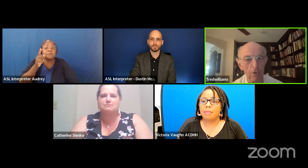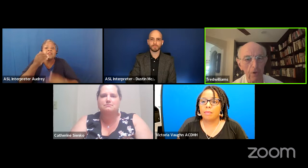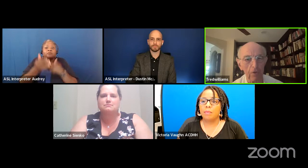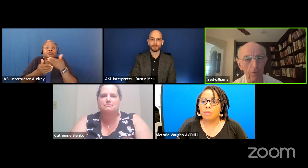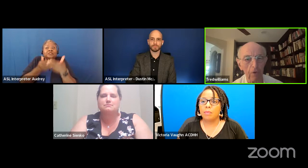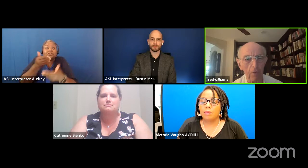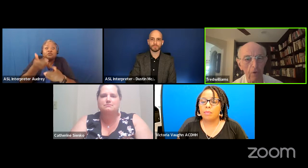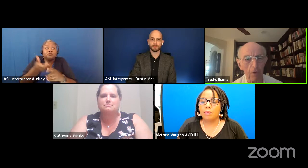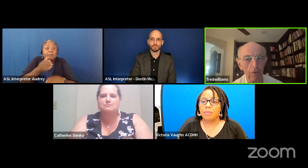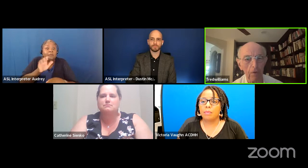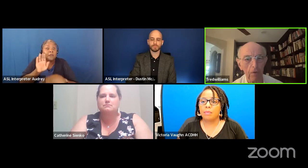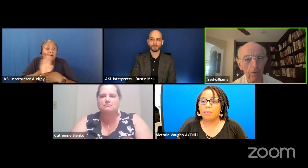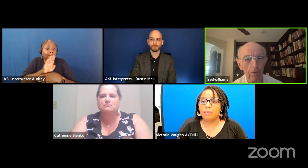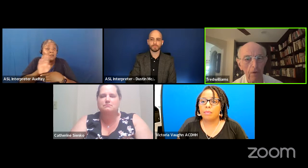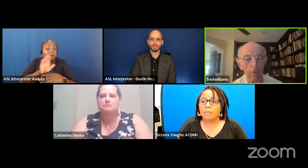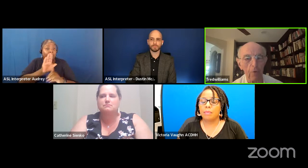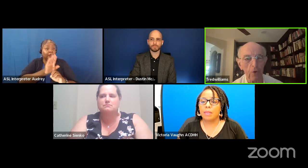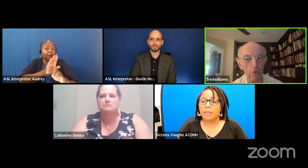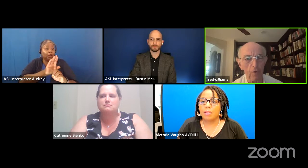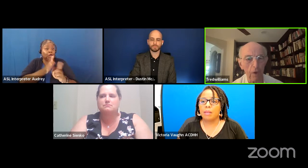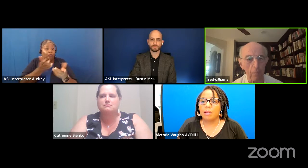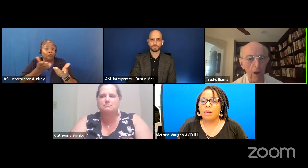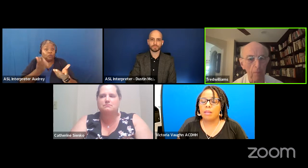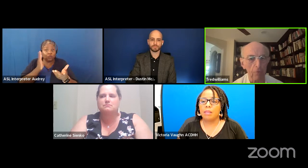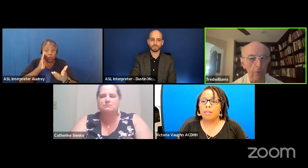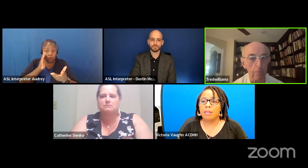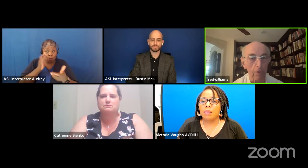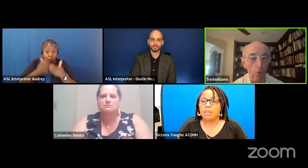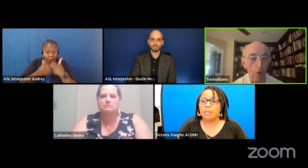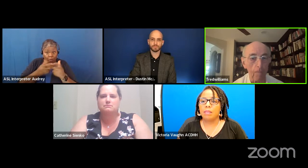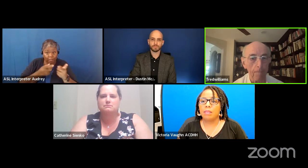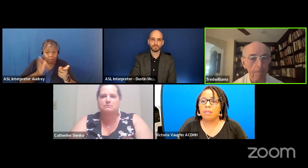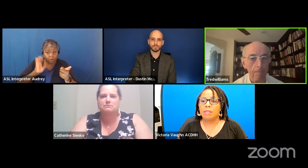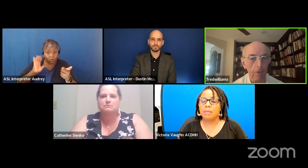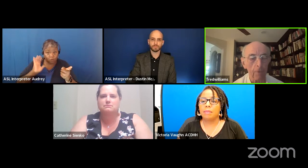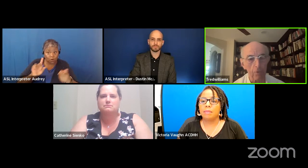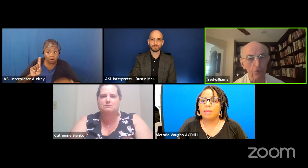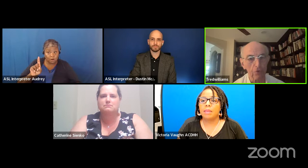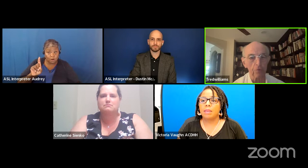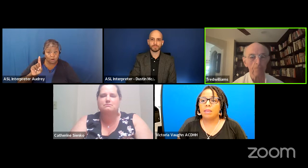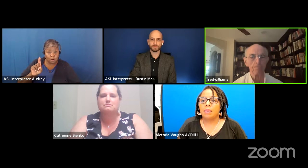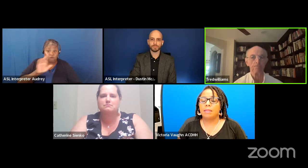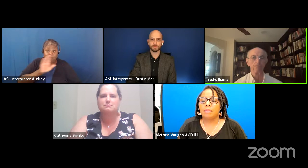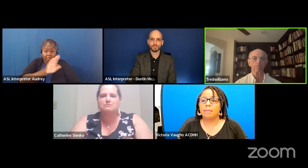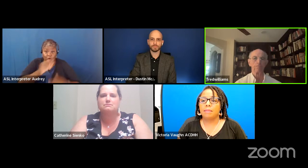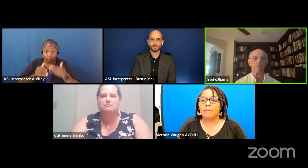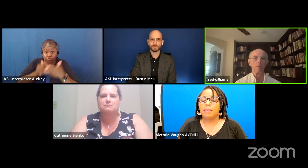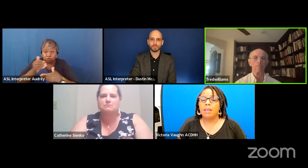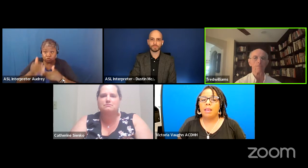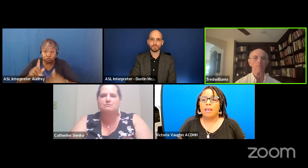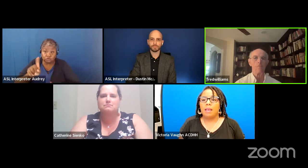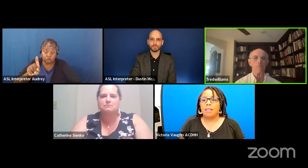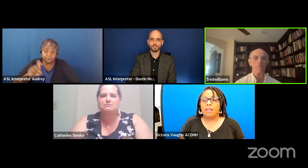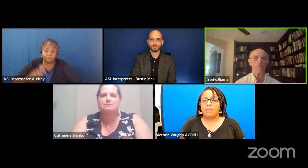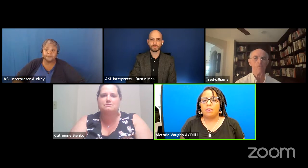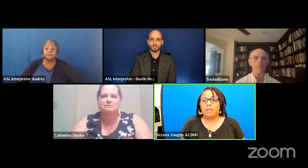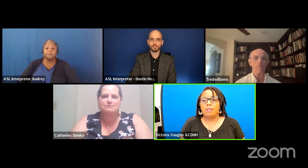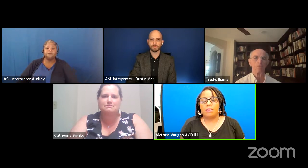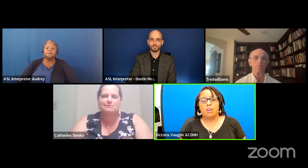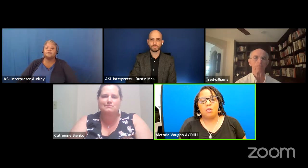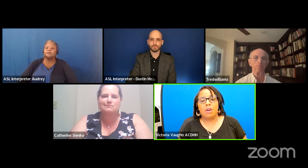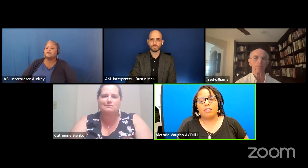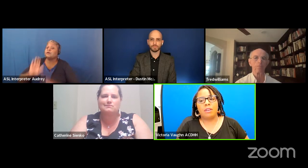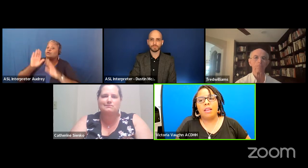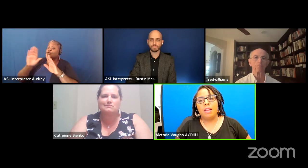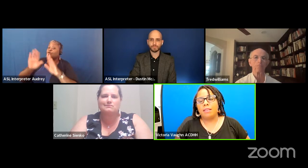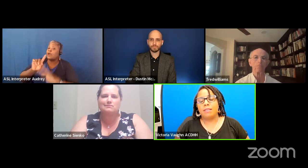of the company, if we know we've had problems with them before on the procedures. That's